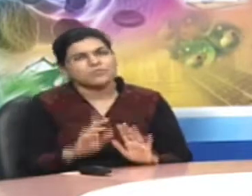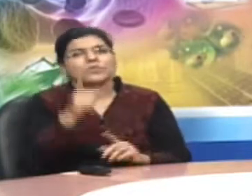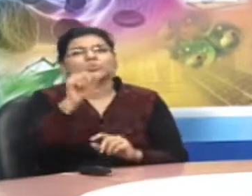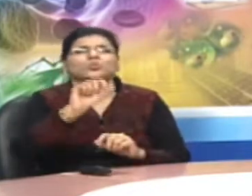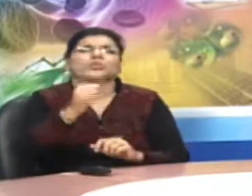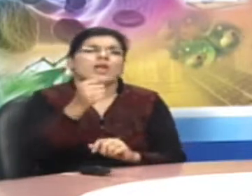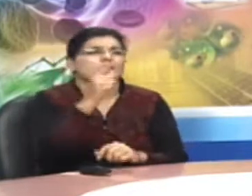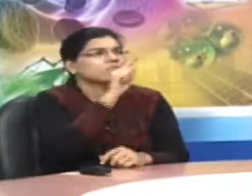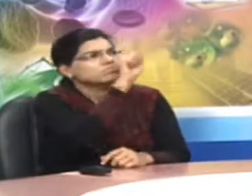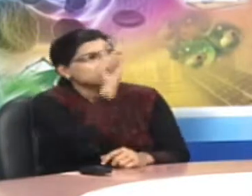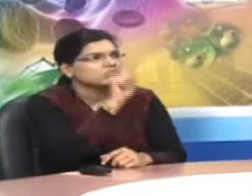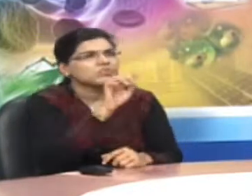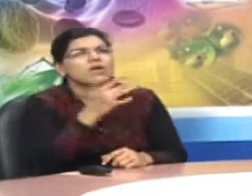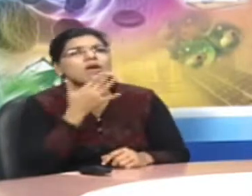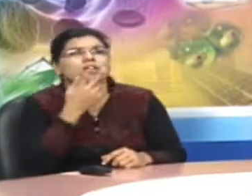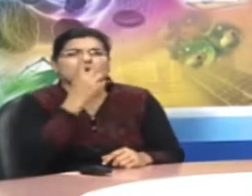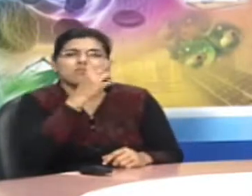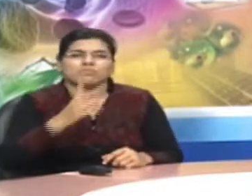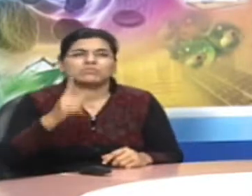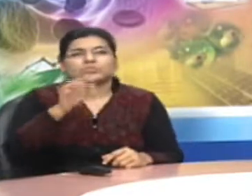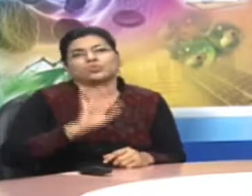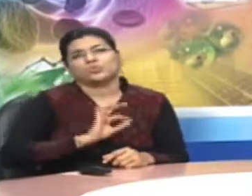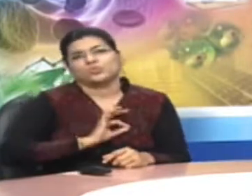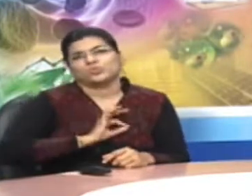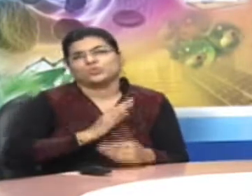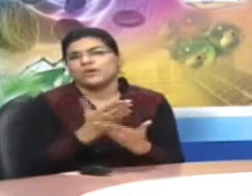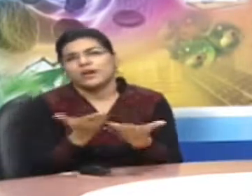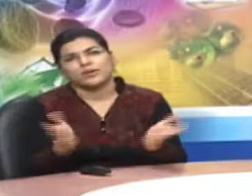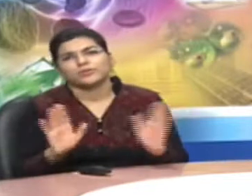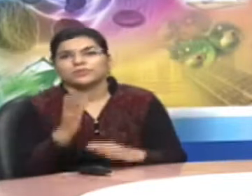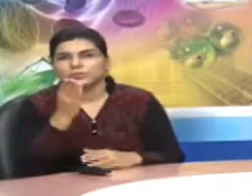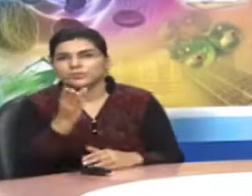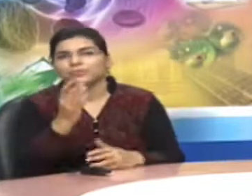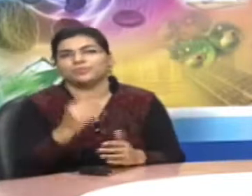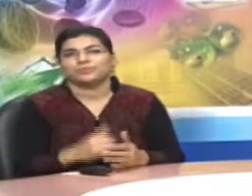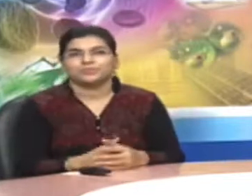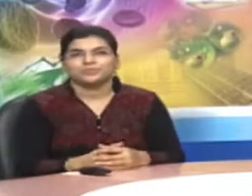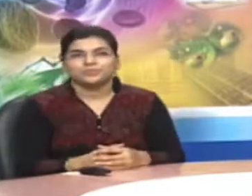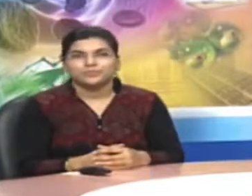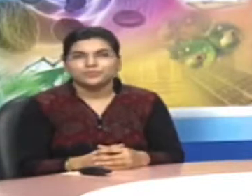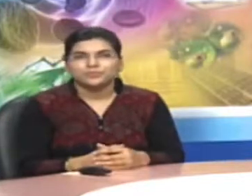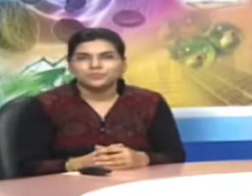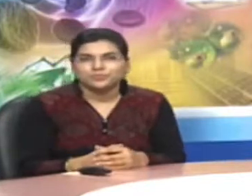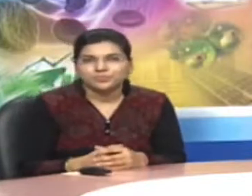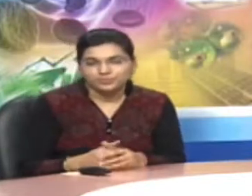Giving styles to the shape by giving color effects, you can select whichever you like.